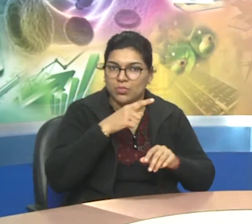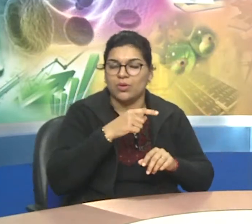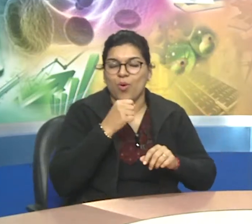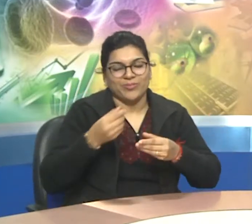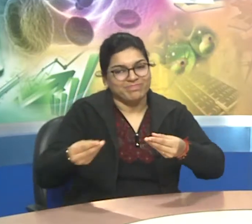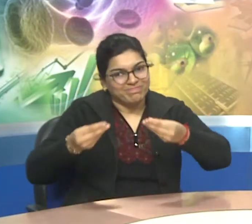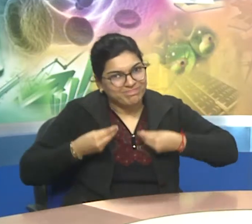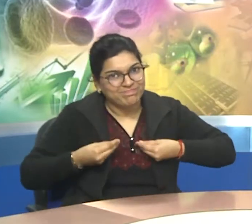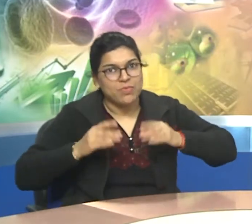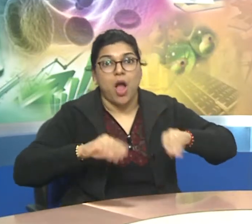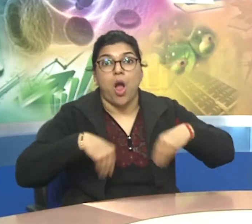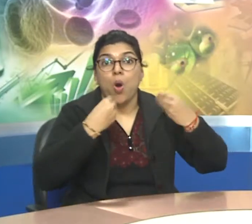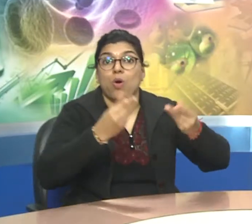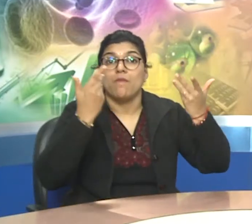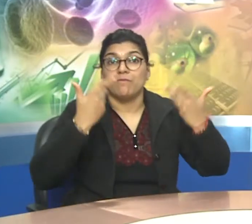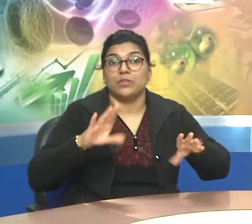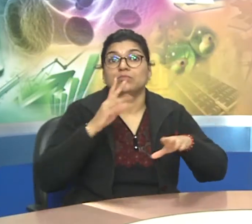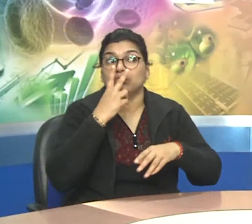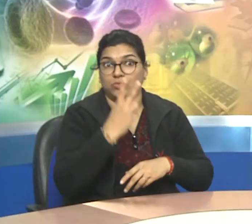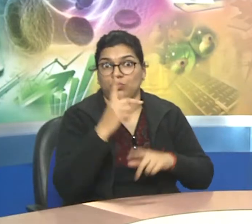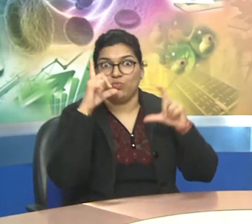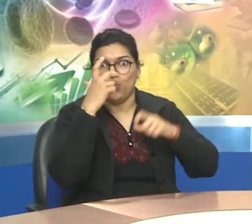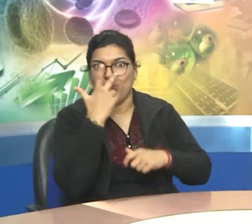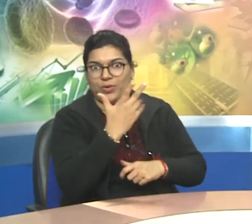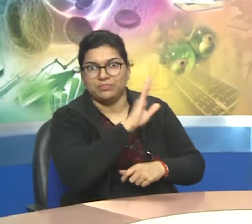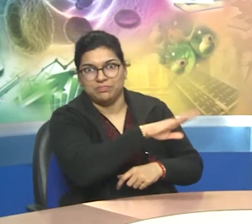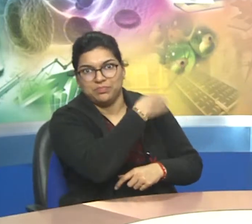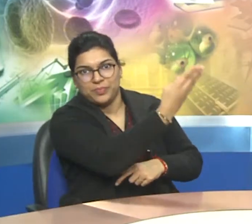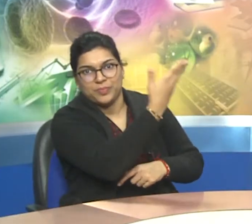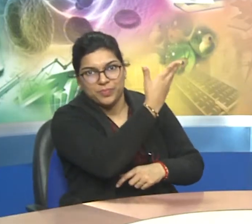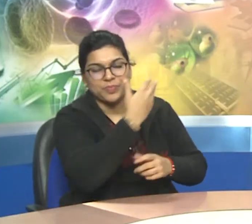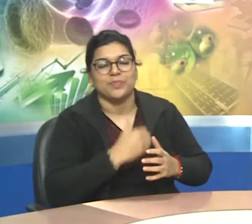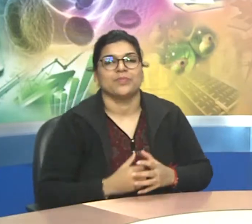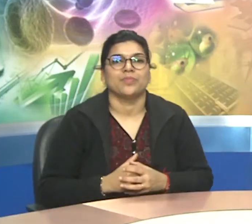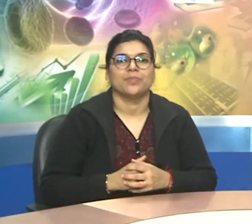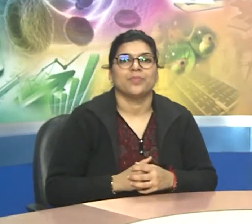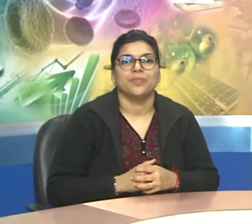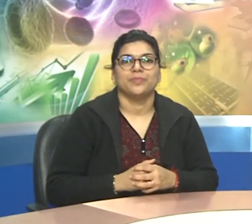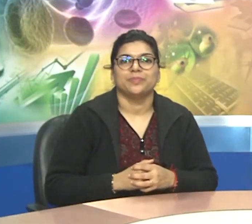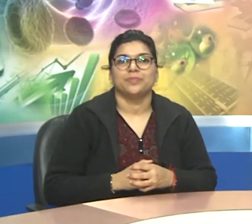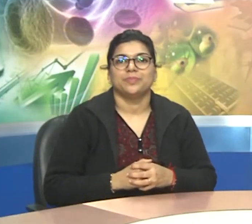He was awarded by the President of India. You can see the image